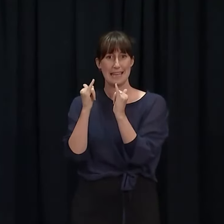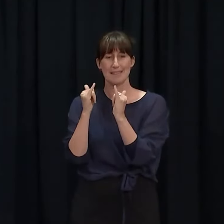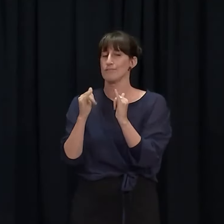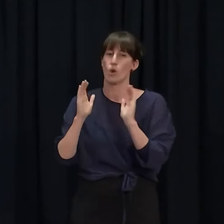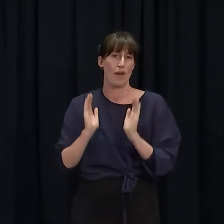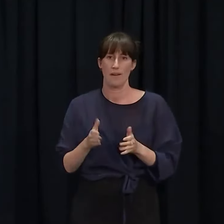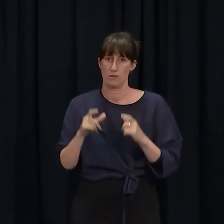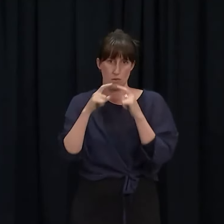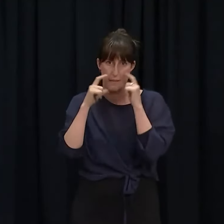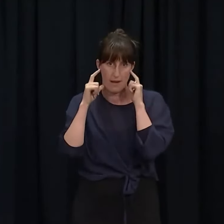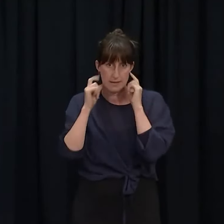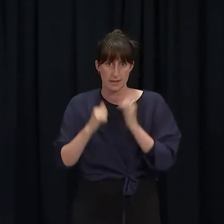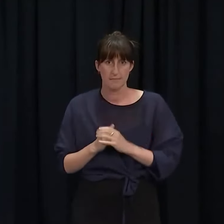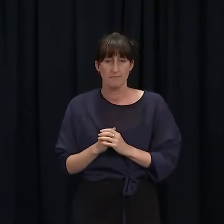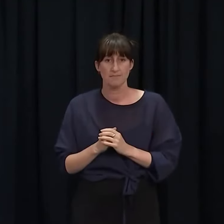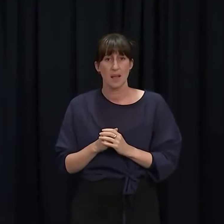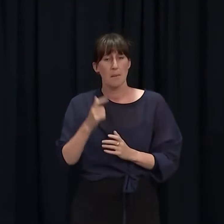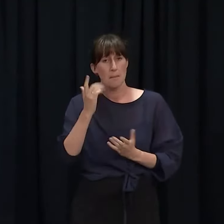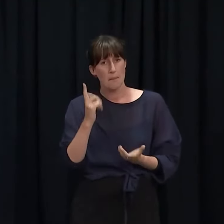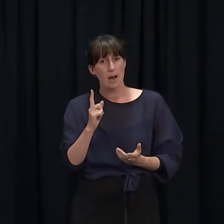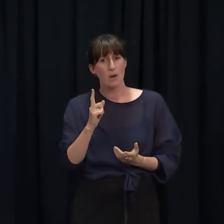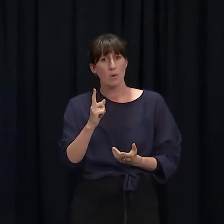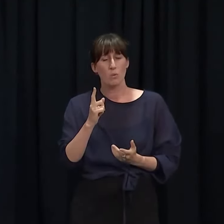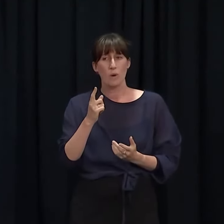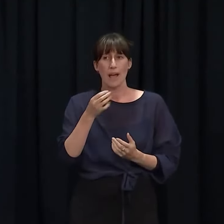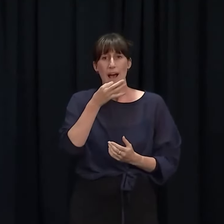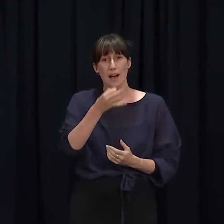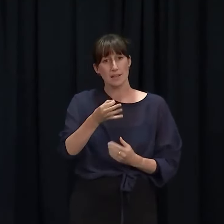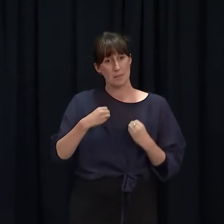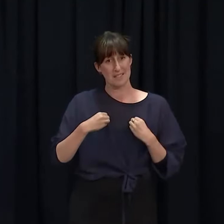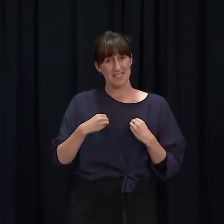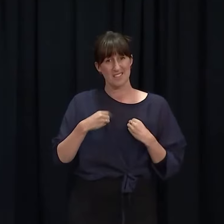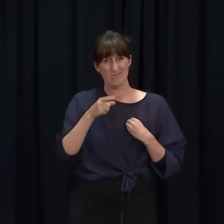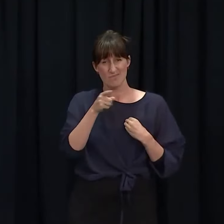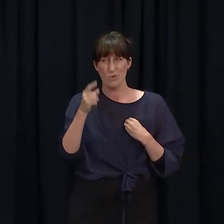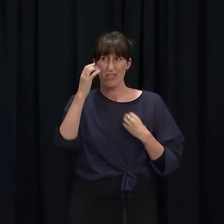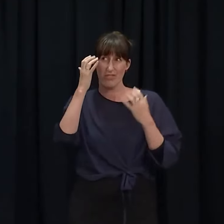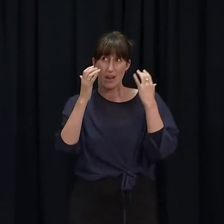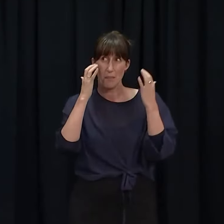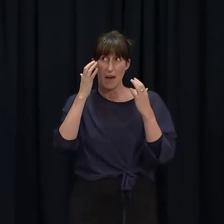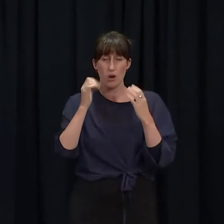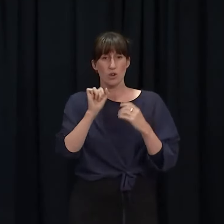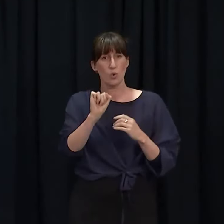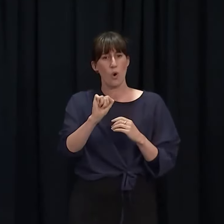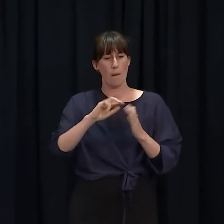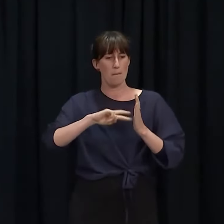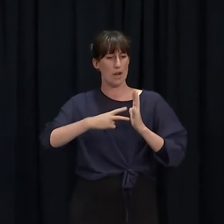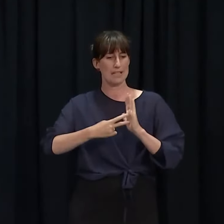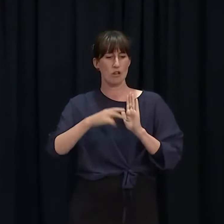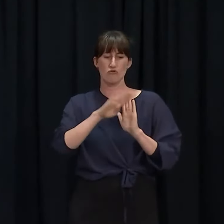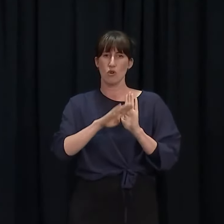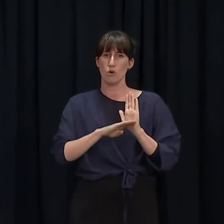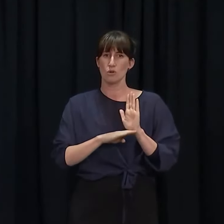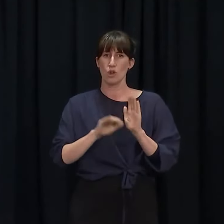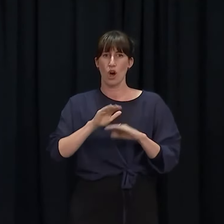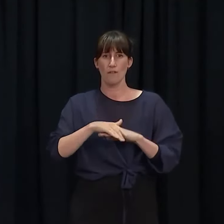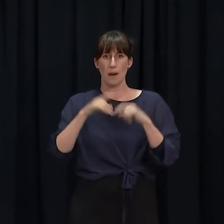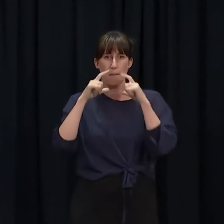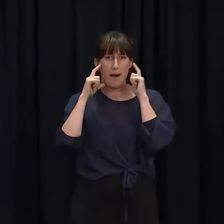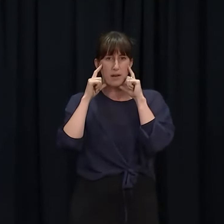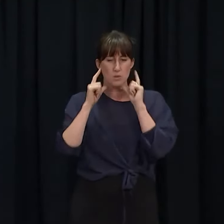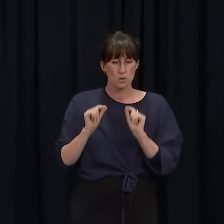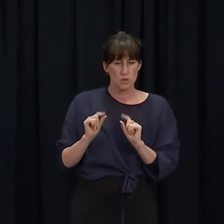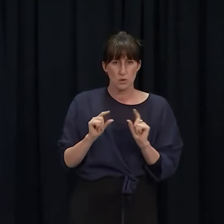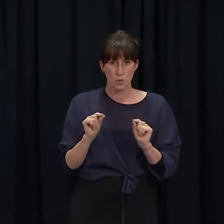workplaces, though, to think about mask use policies that protect your workforce, and I know many businesses are already doing